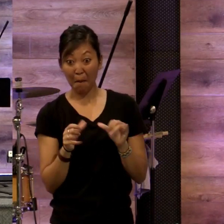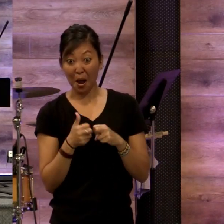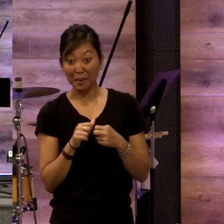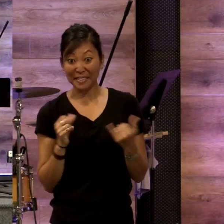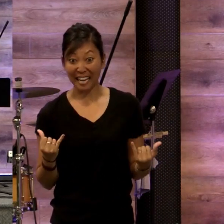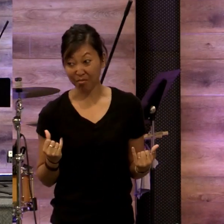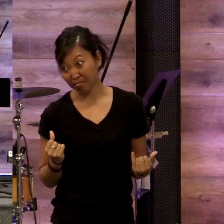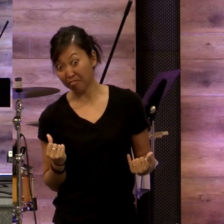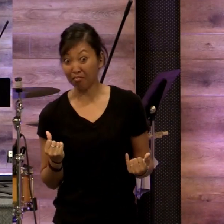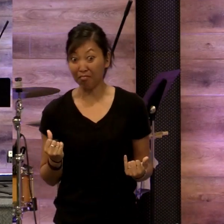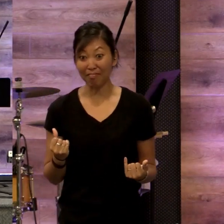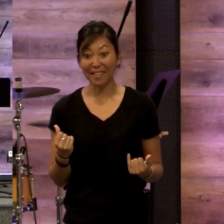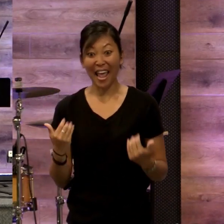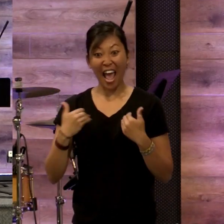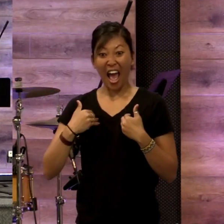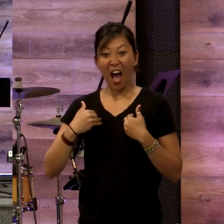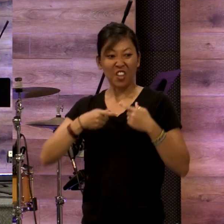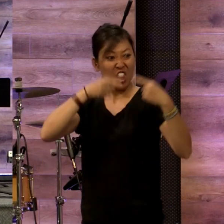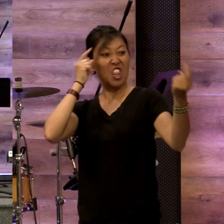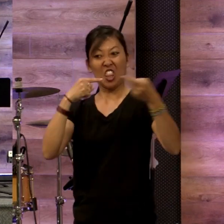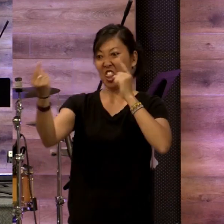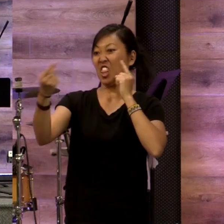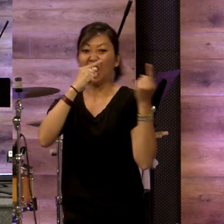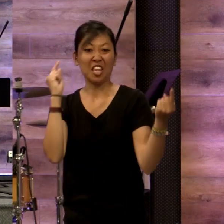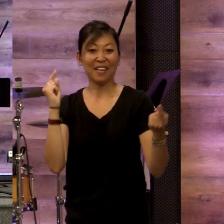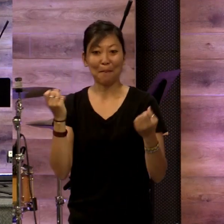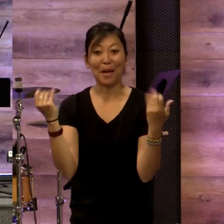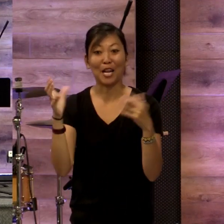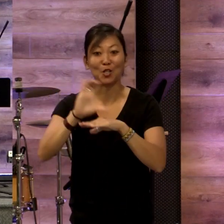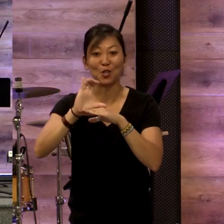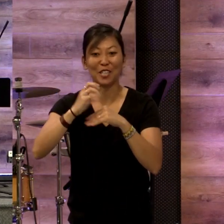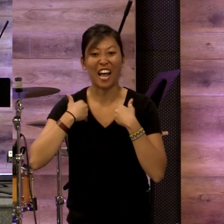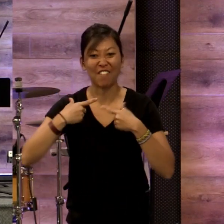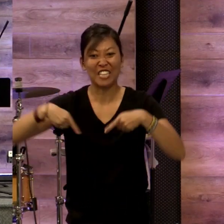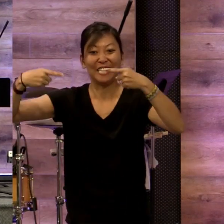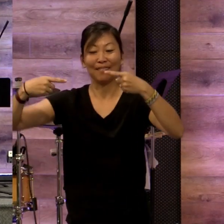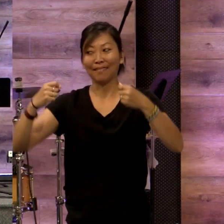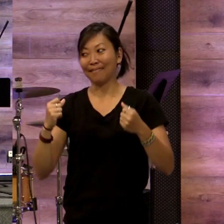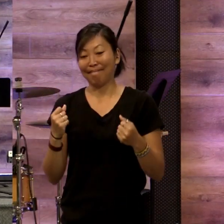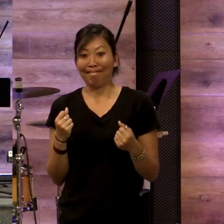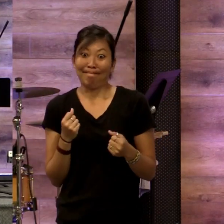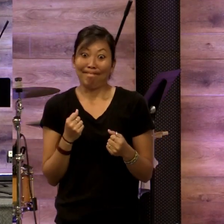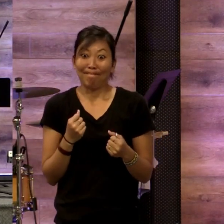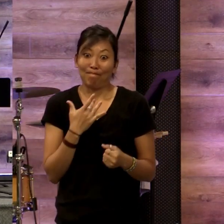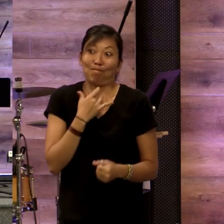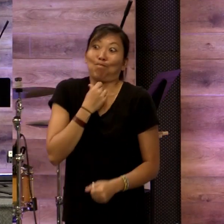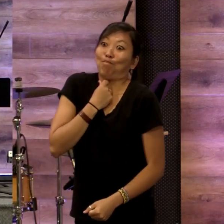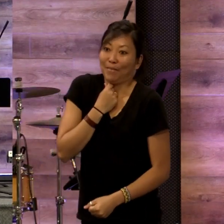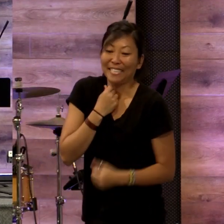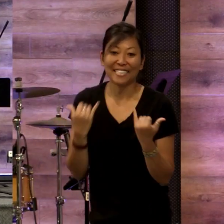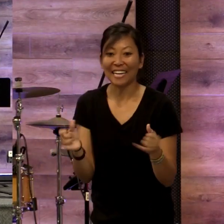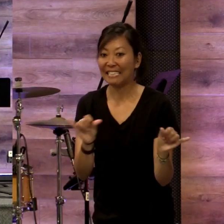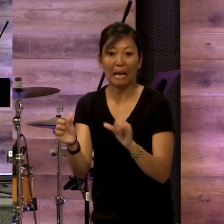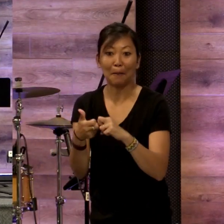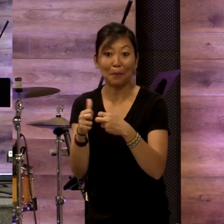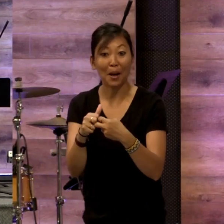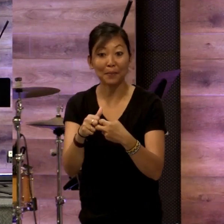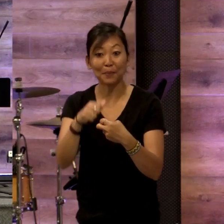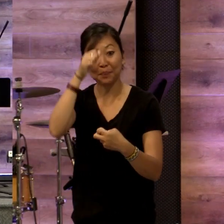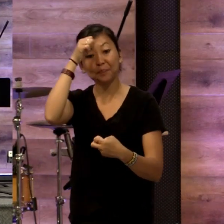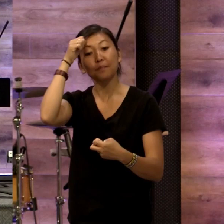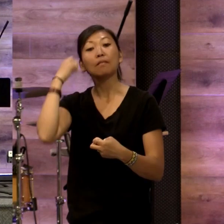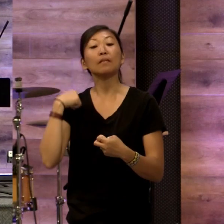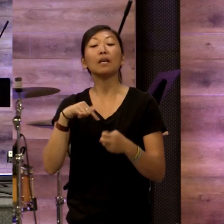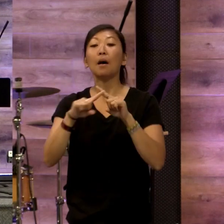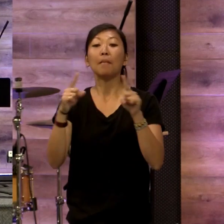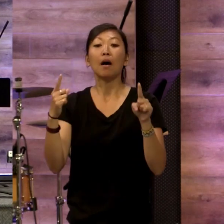put ourselves forward. We never have conflict or disunity, right? No, I kid. But the reality is, we have a model